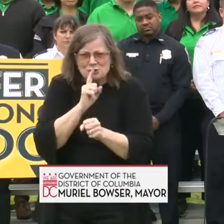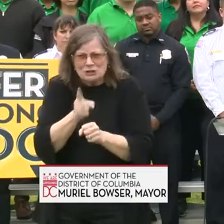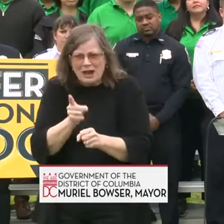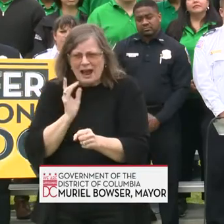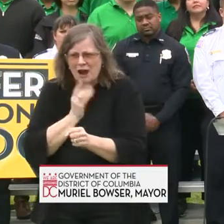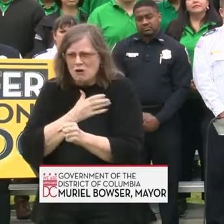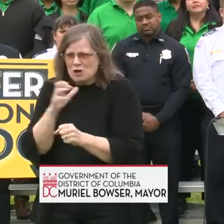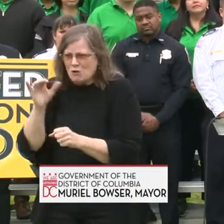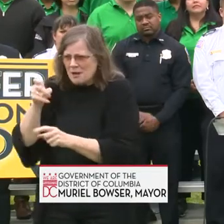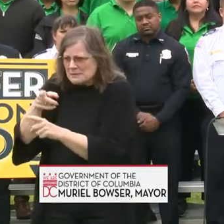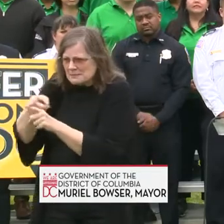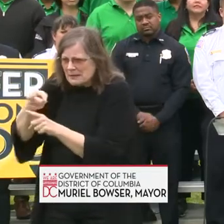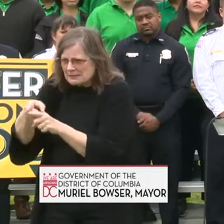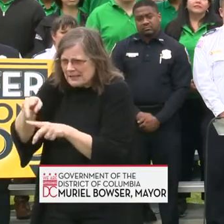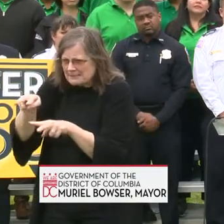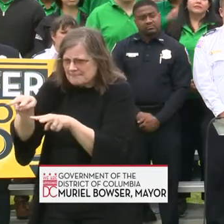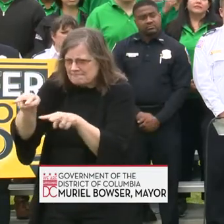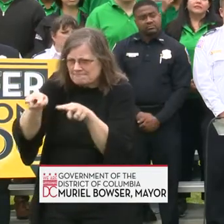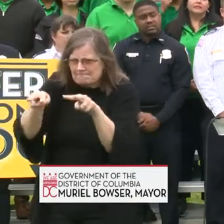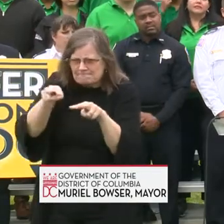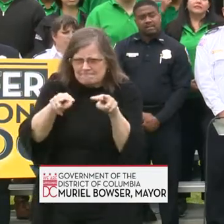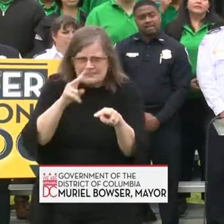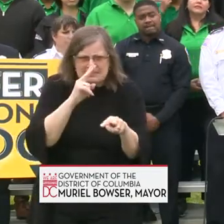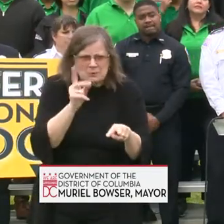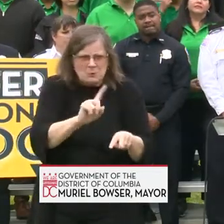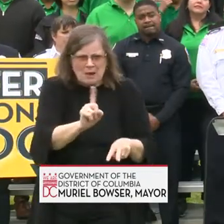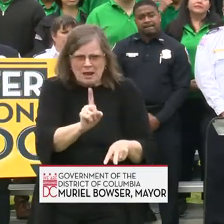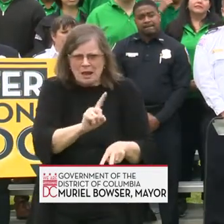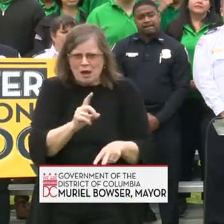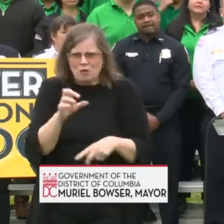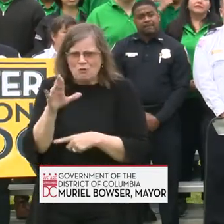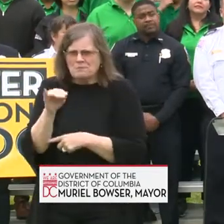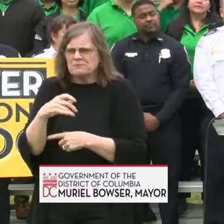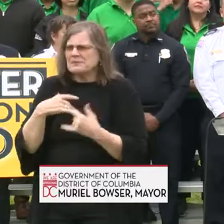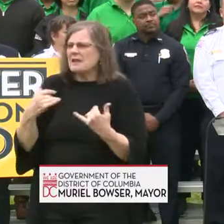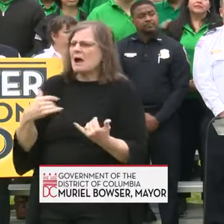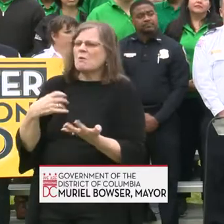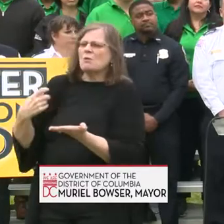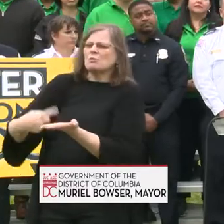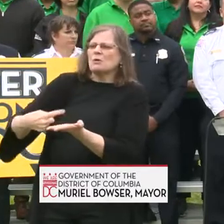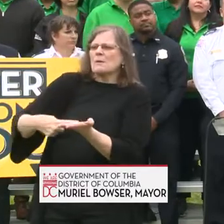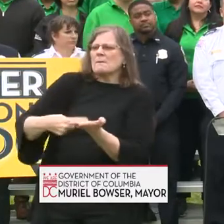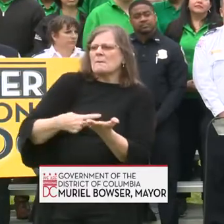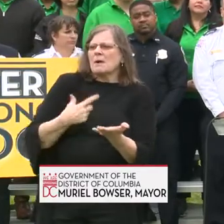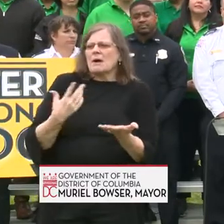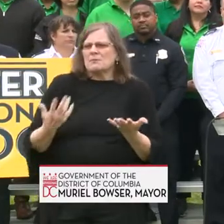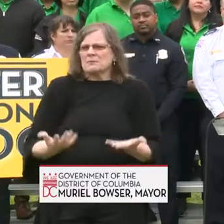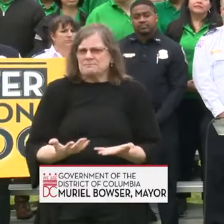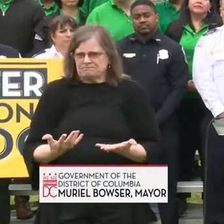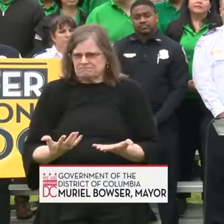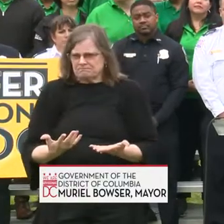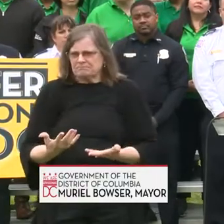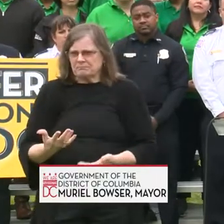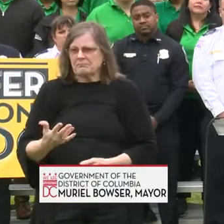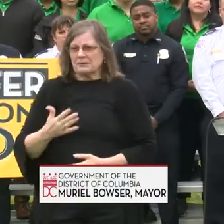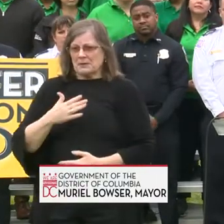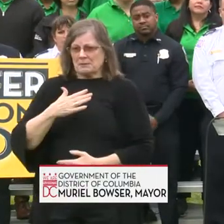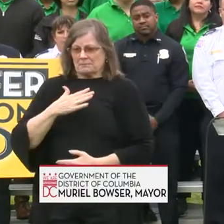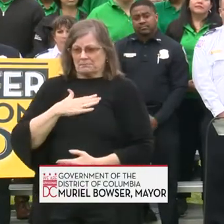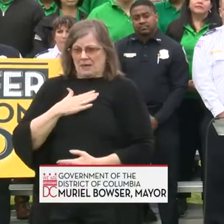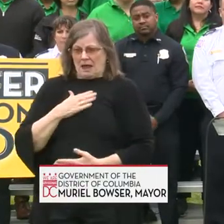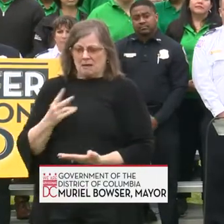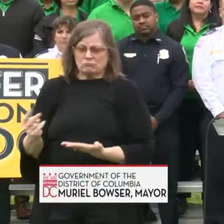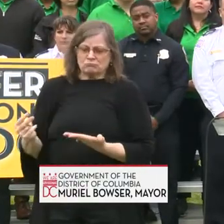cameras. So why do I talk about that? I talk about that because in my deep dive review with